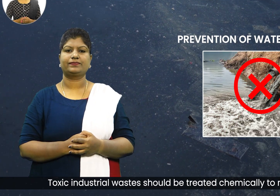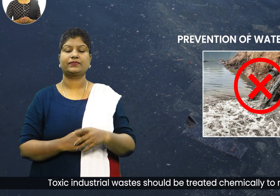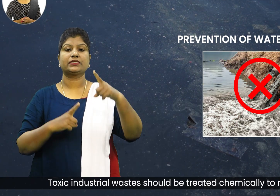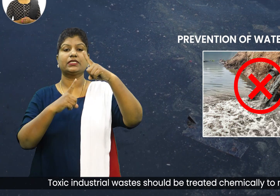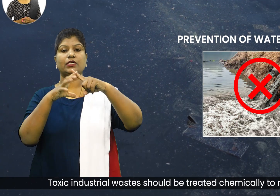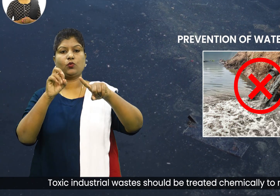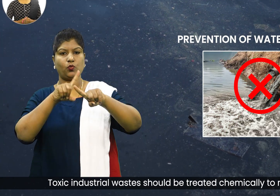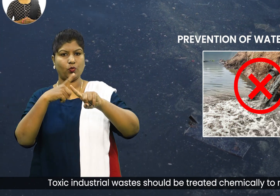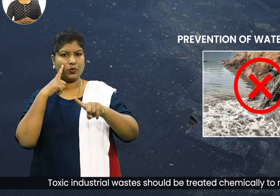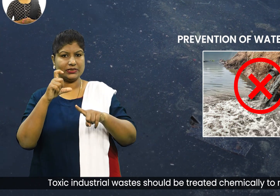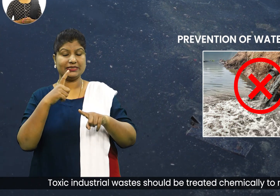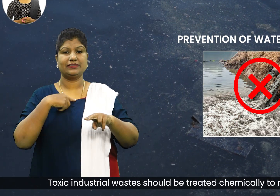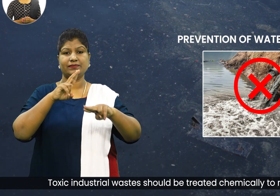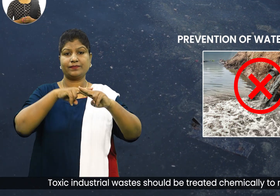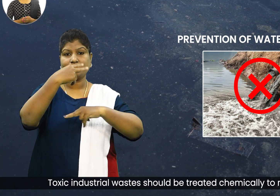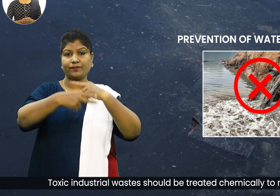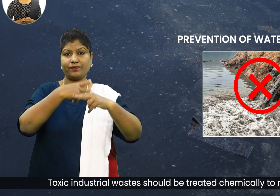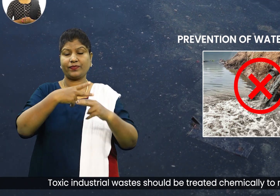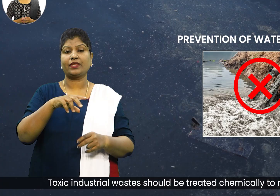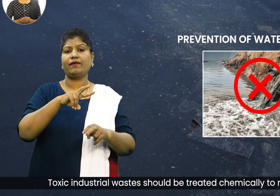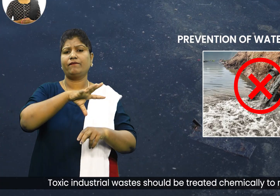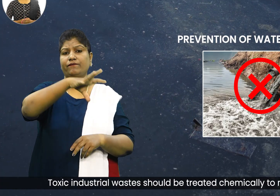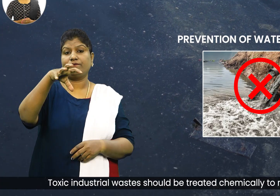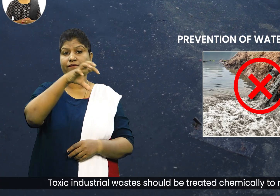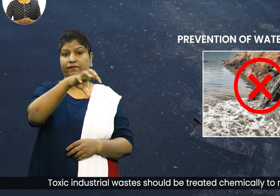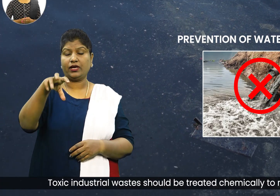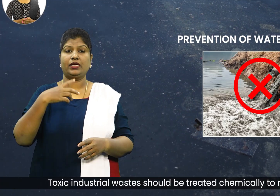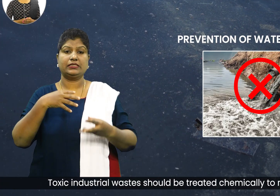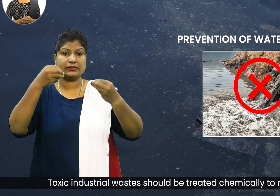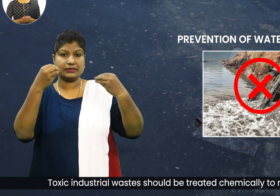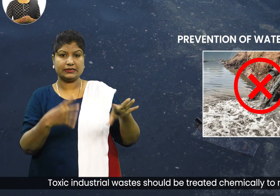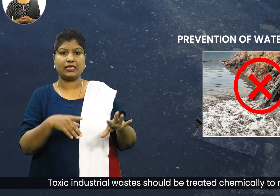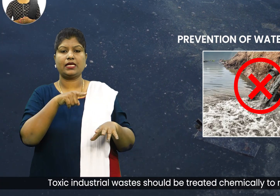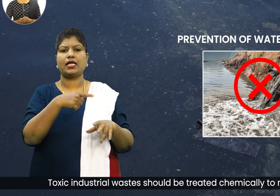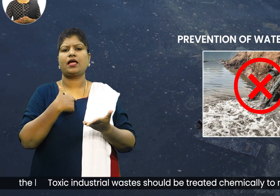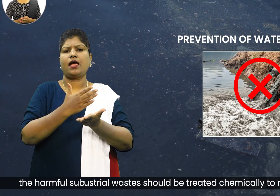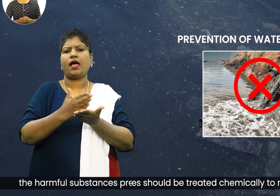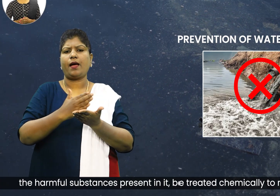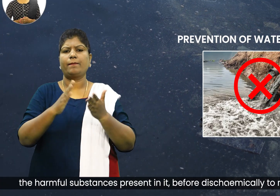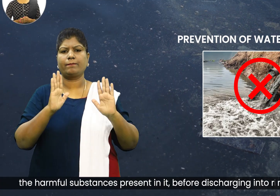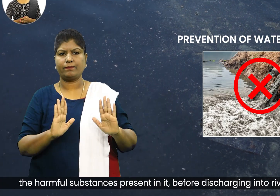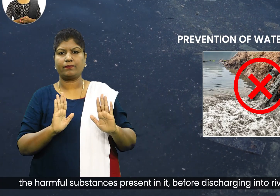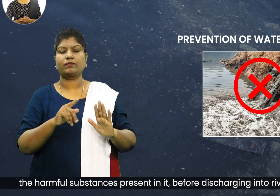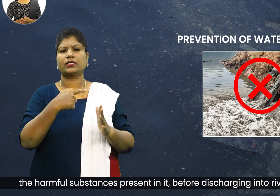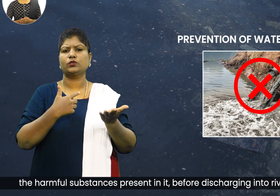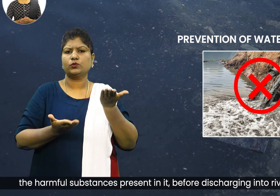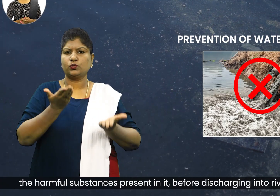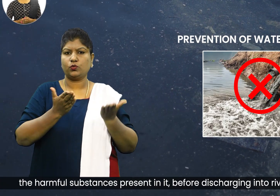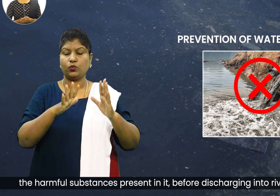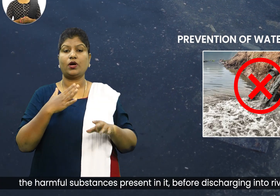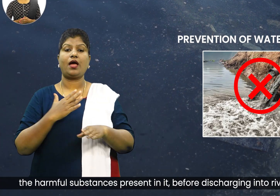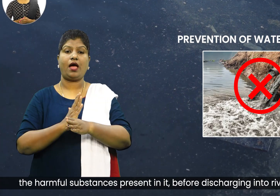Toxic industrial waste should be treated chemically to neutralize the harmful